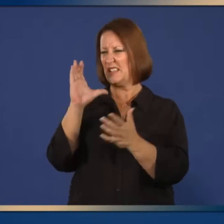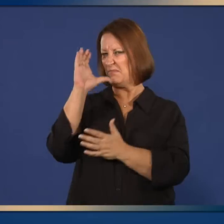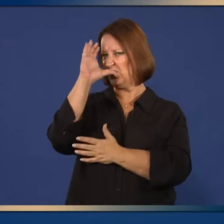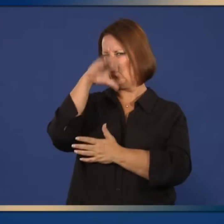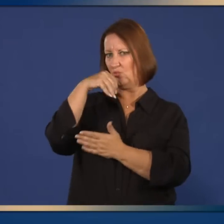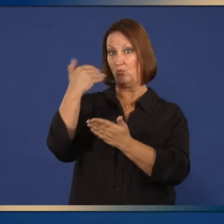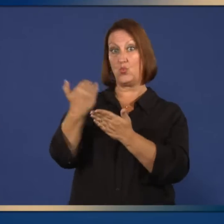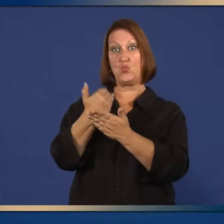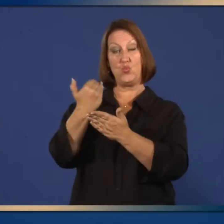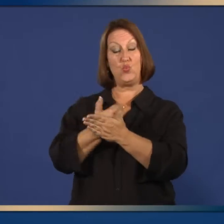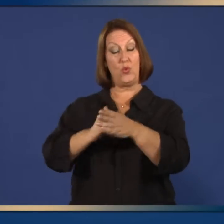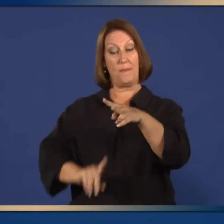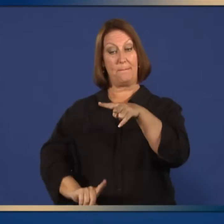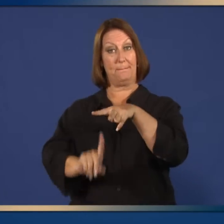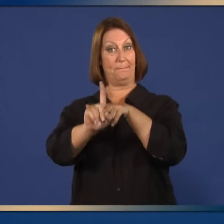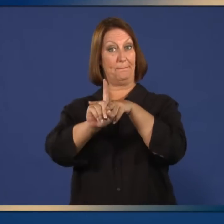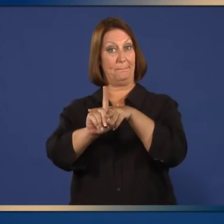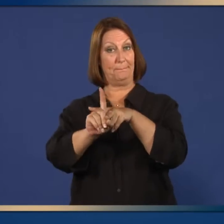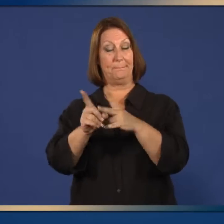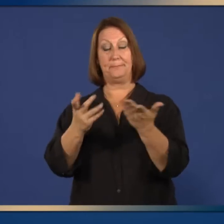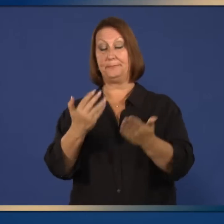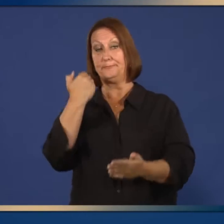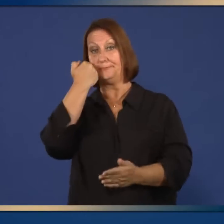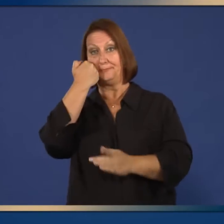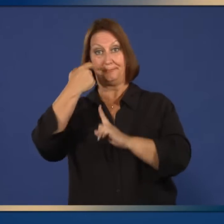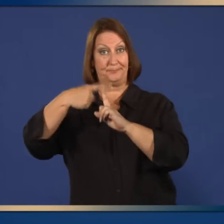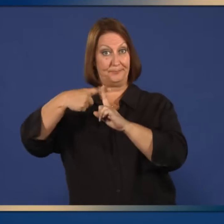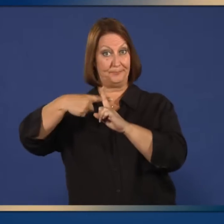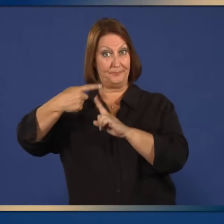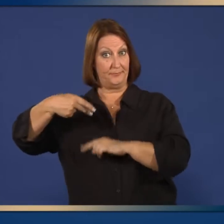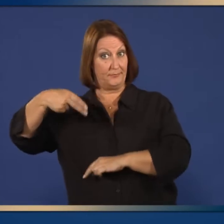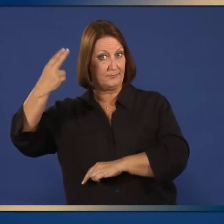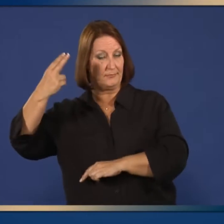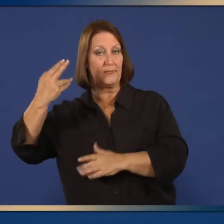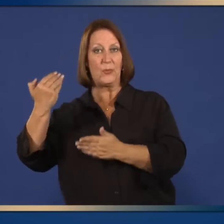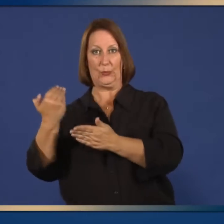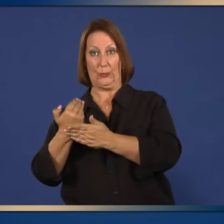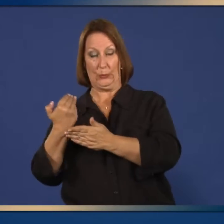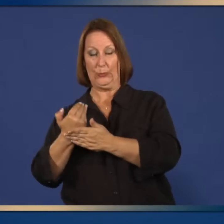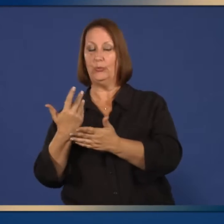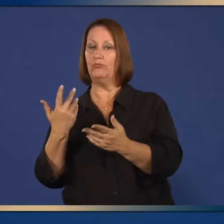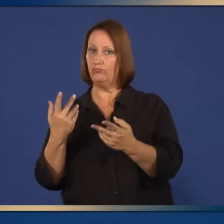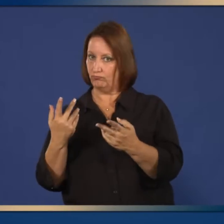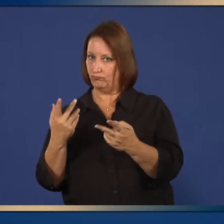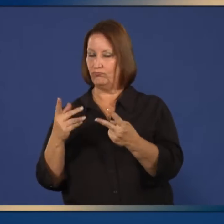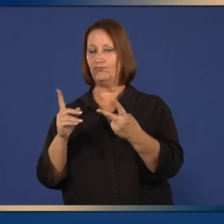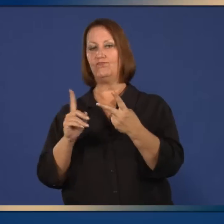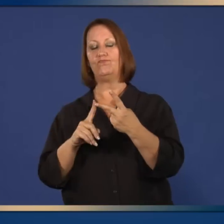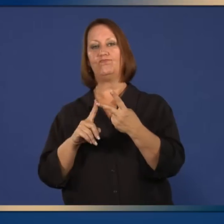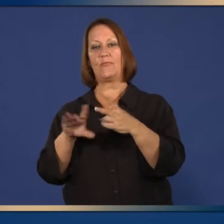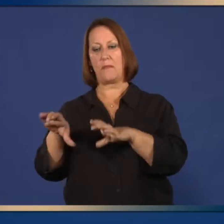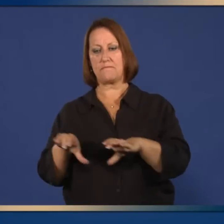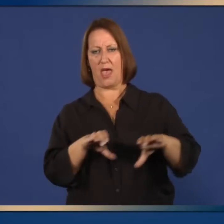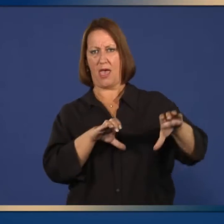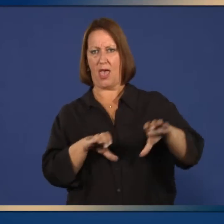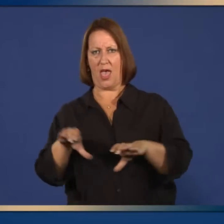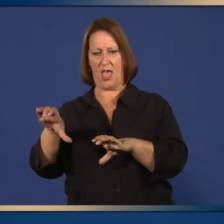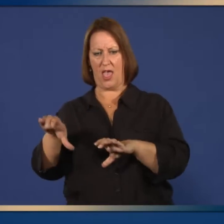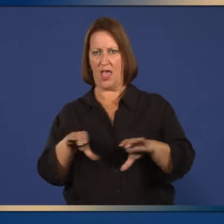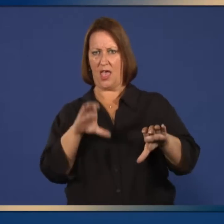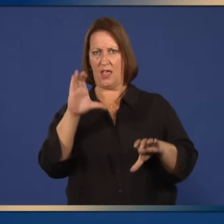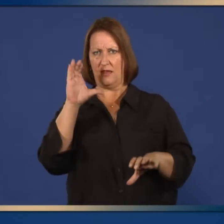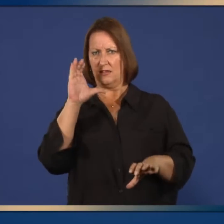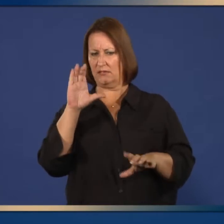Any unusual conditions, such as a high fever or behavior changes.